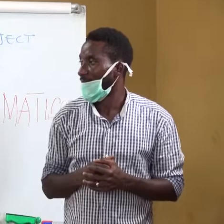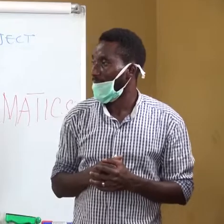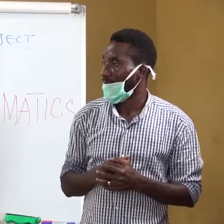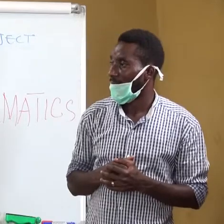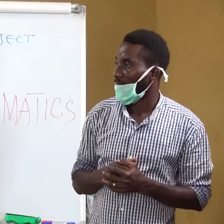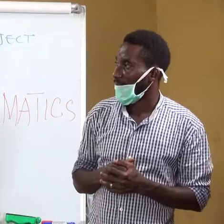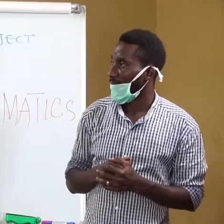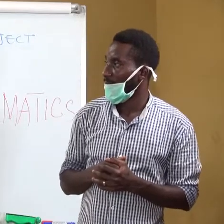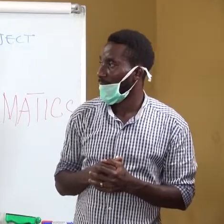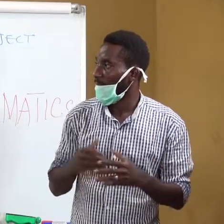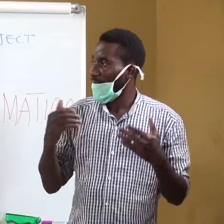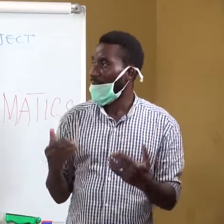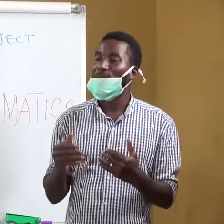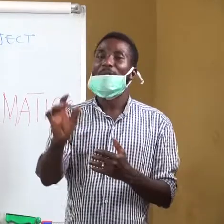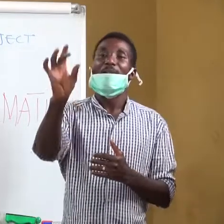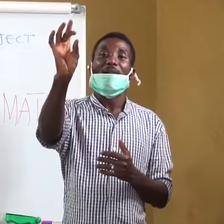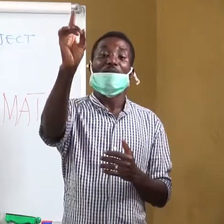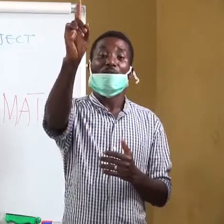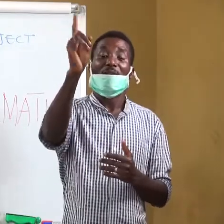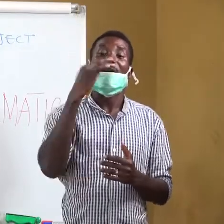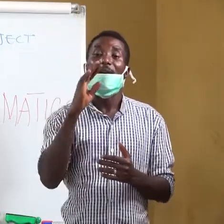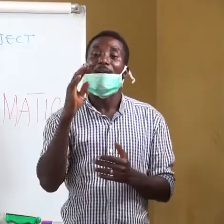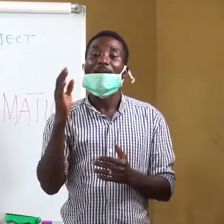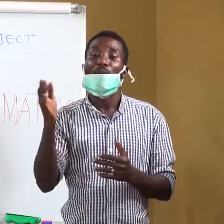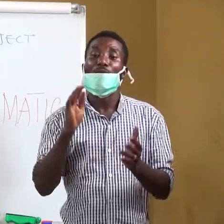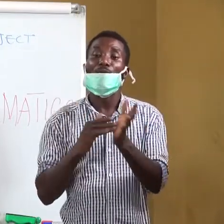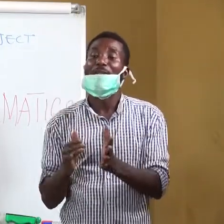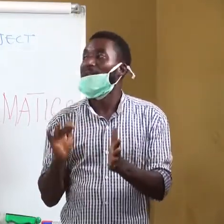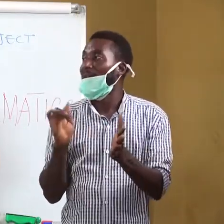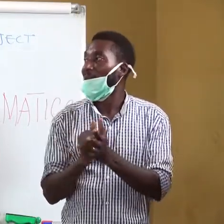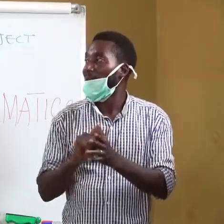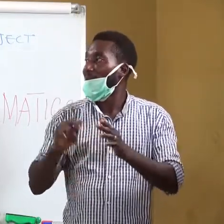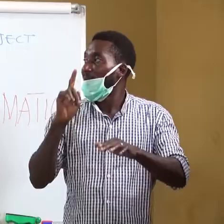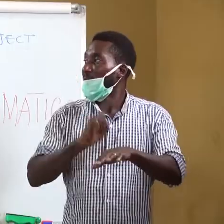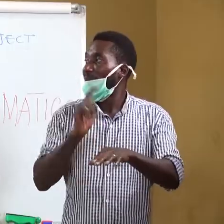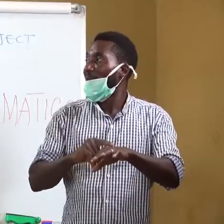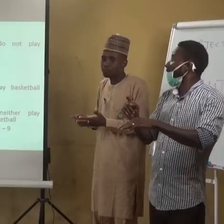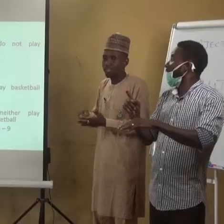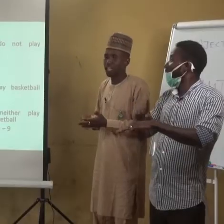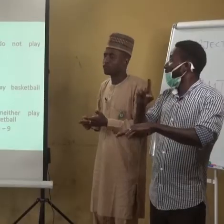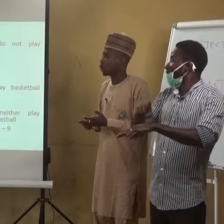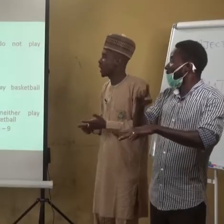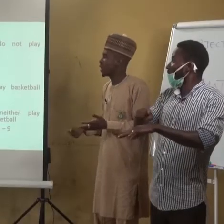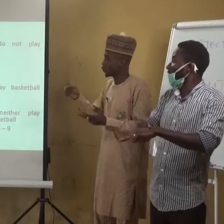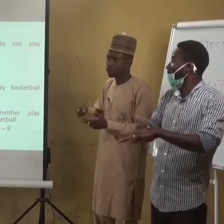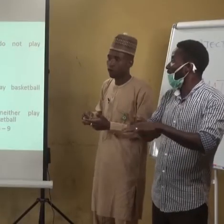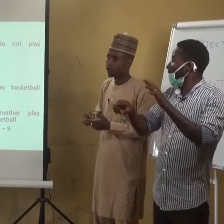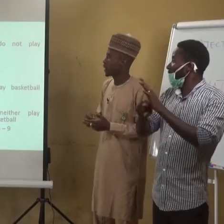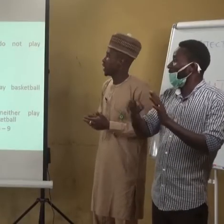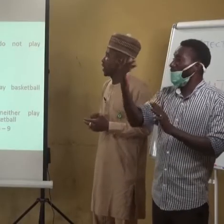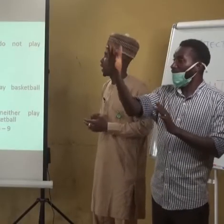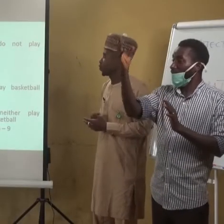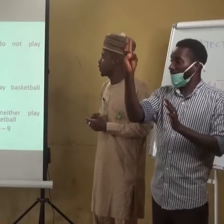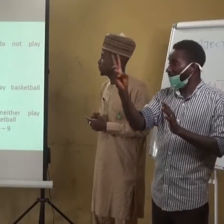of those that are playing football minus 56, those that are playing both basketball and